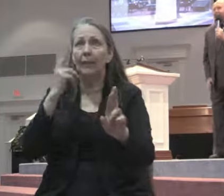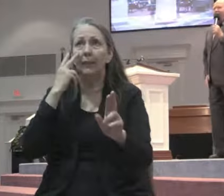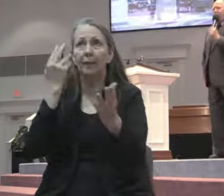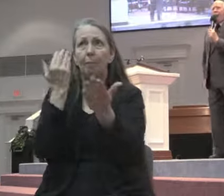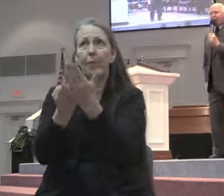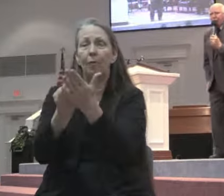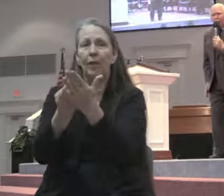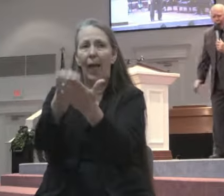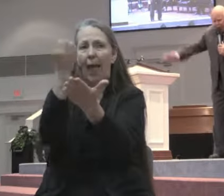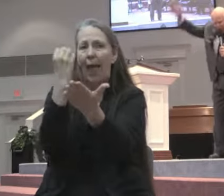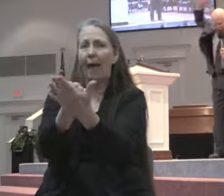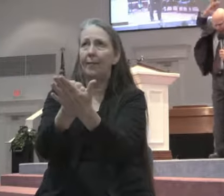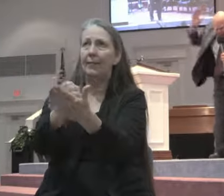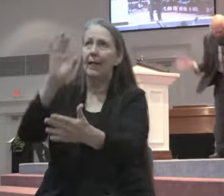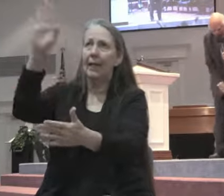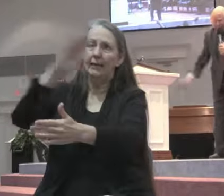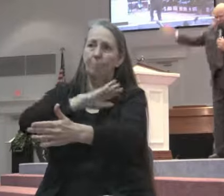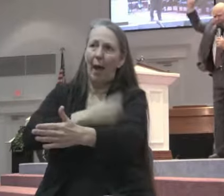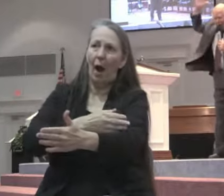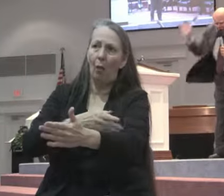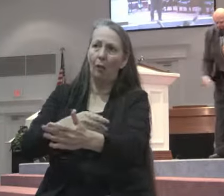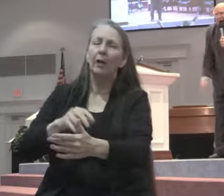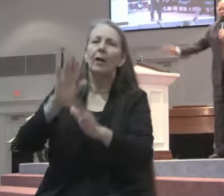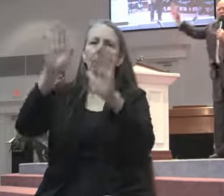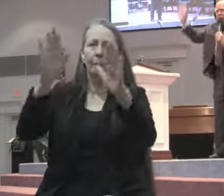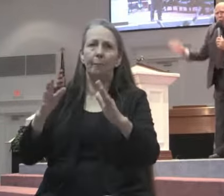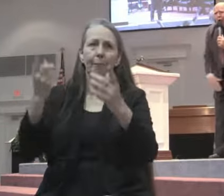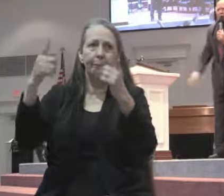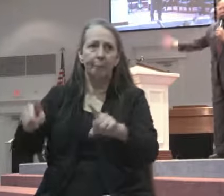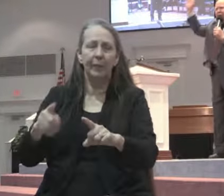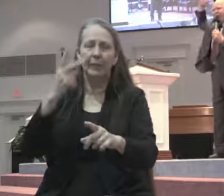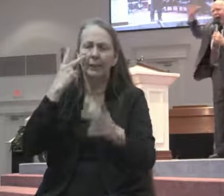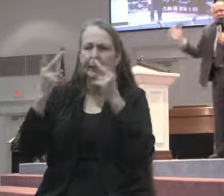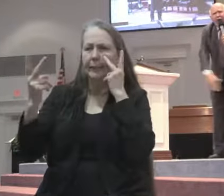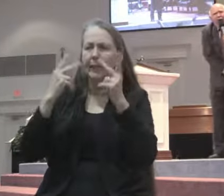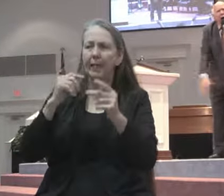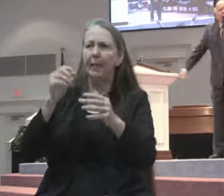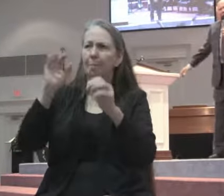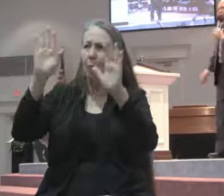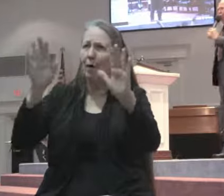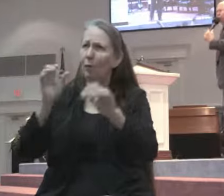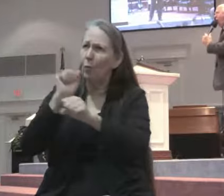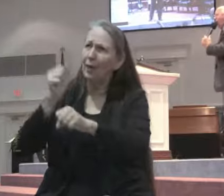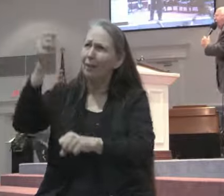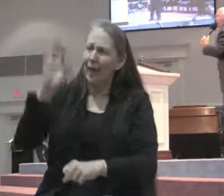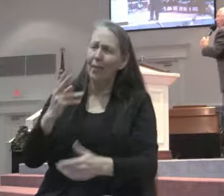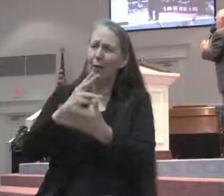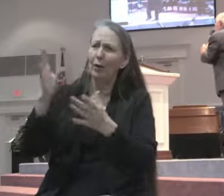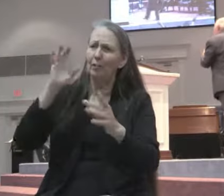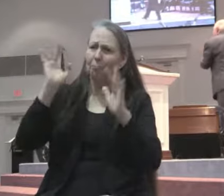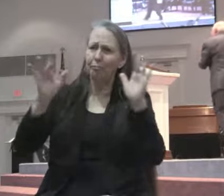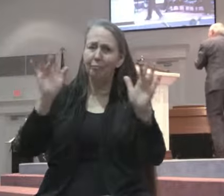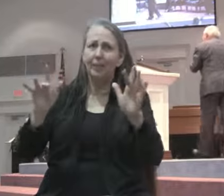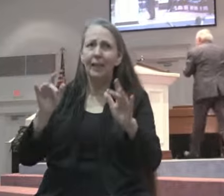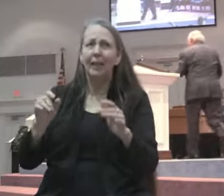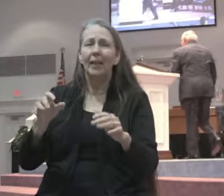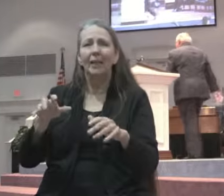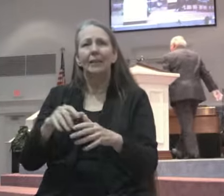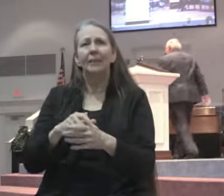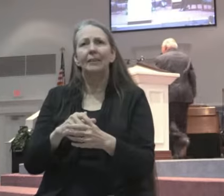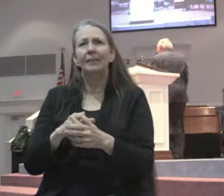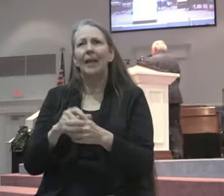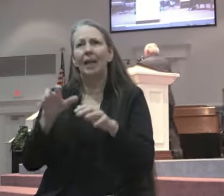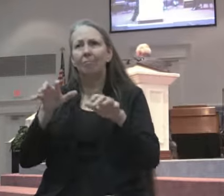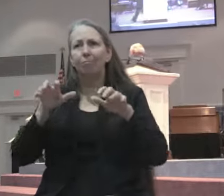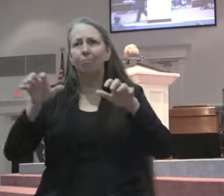see a restoration of miracles, signs and wonders, and the Holy Ghost falling on the crowd and the